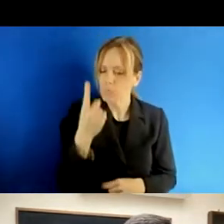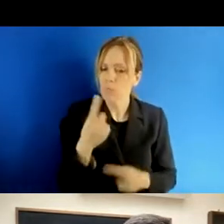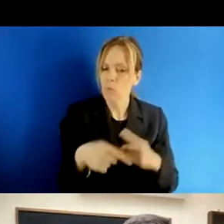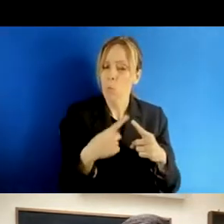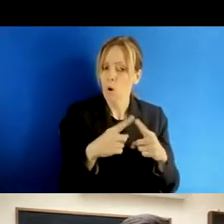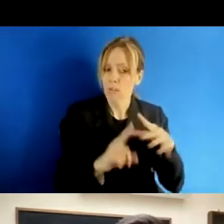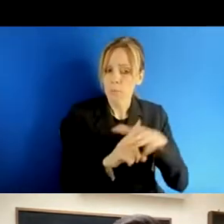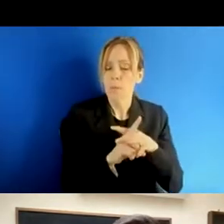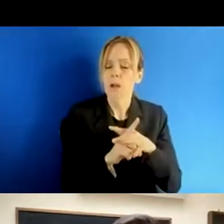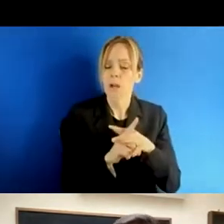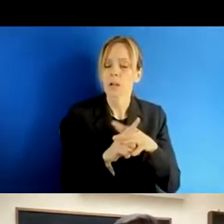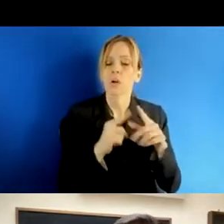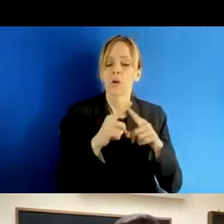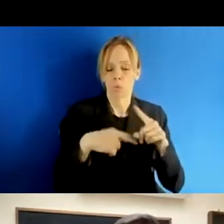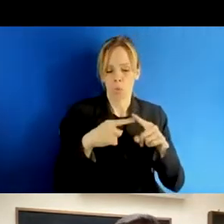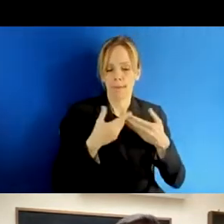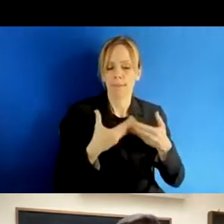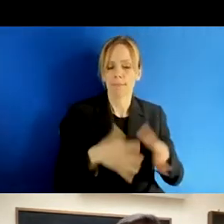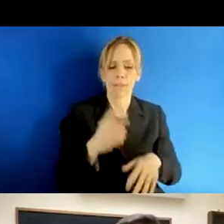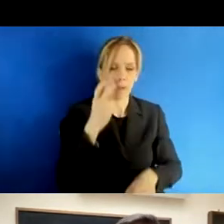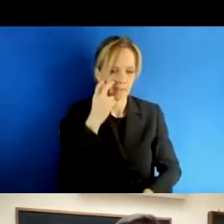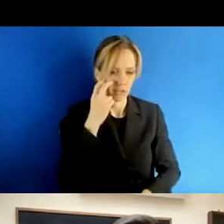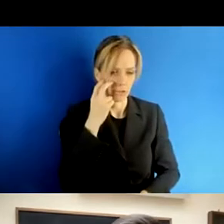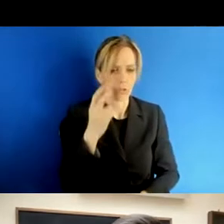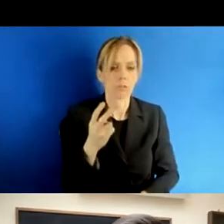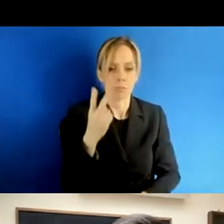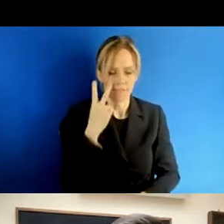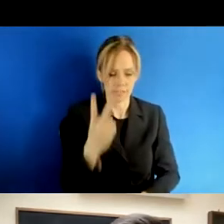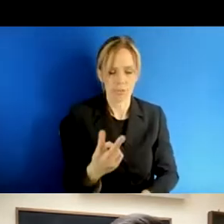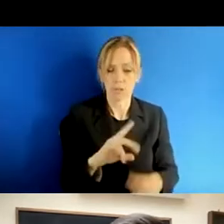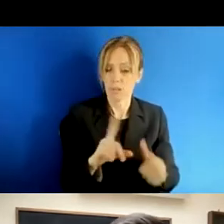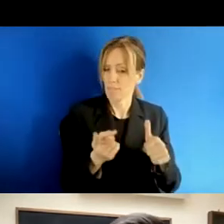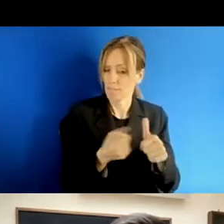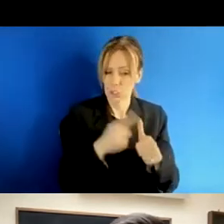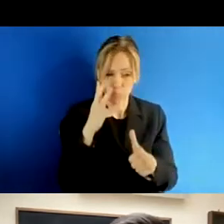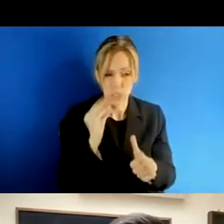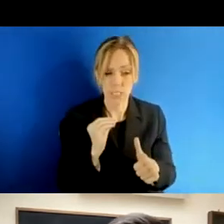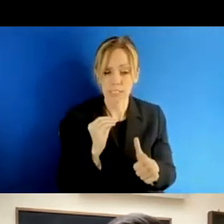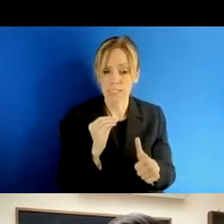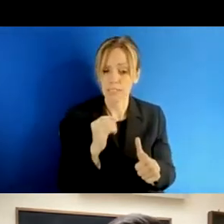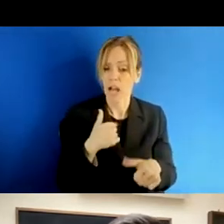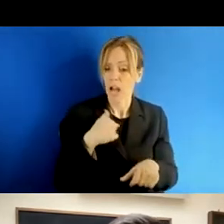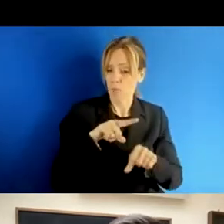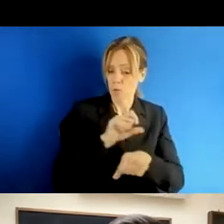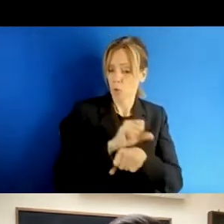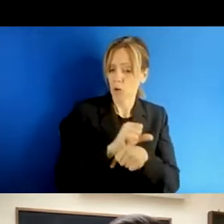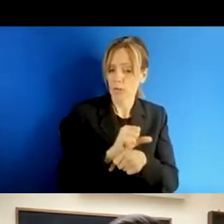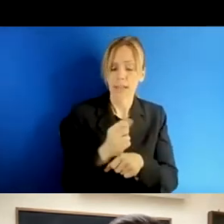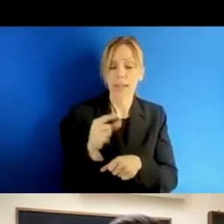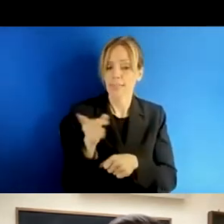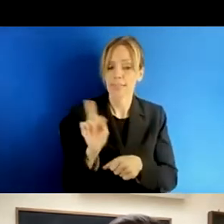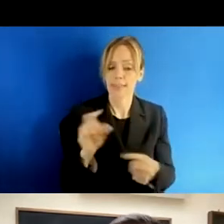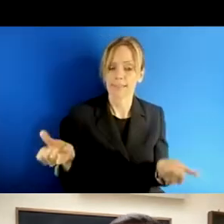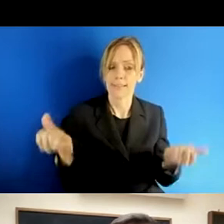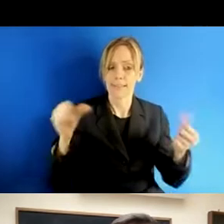And then my first taste with that was being denied accommodations in my workplace. So when did I become conscious of